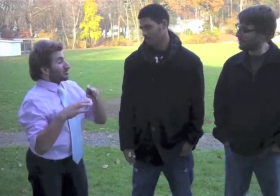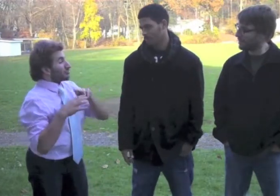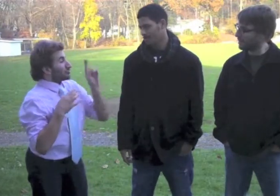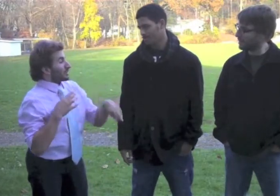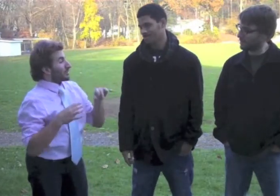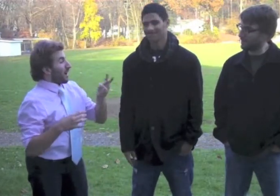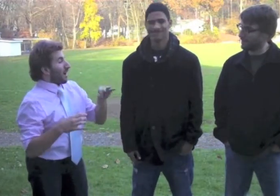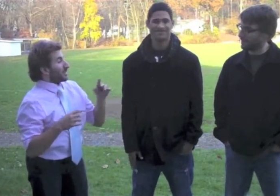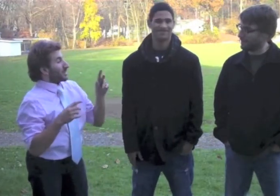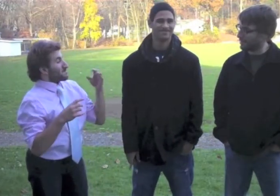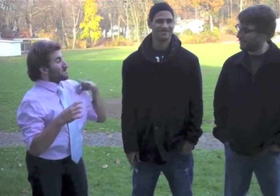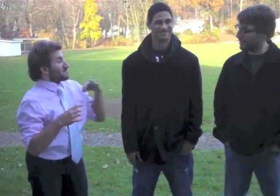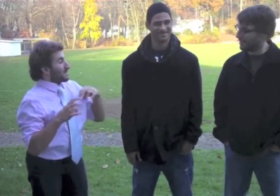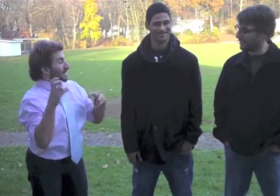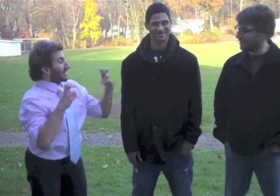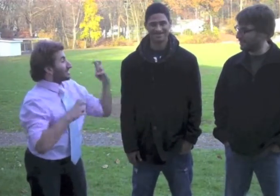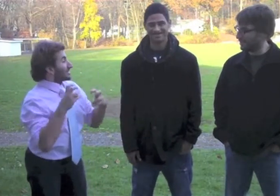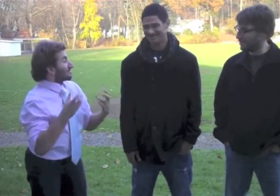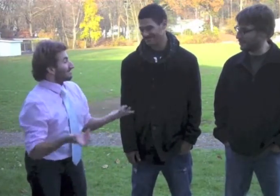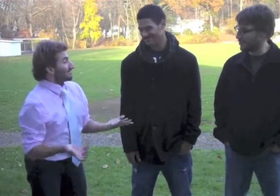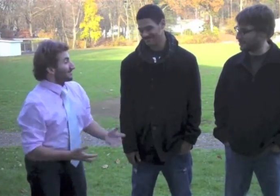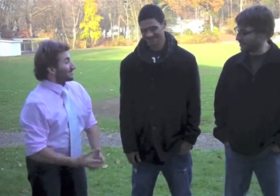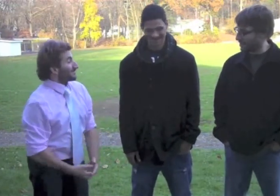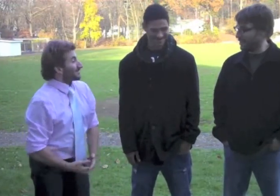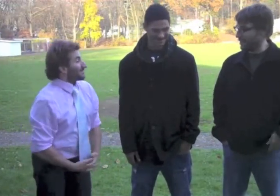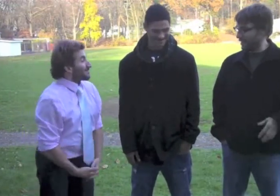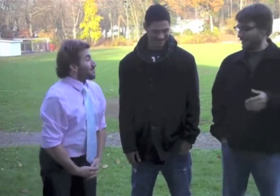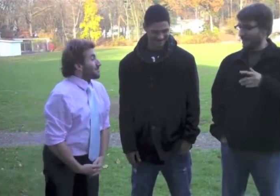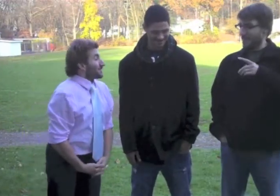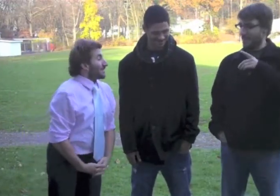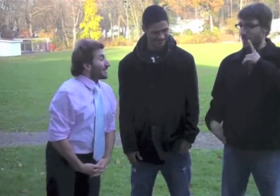Now, what was the result of the tournament that was held in Maine recently?